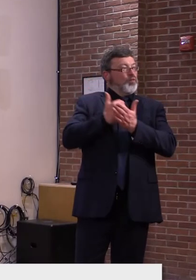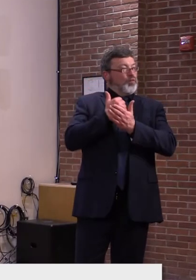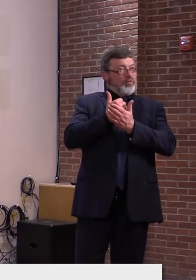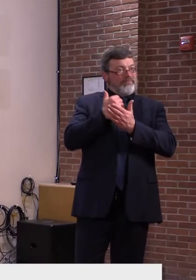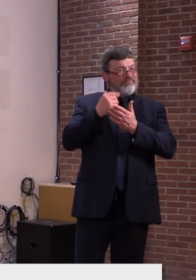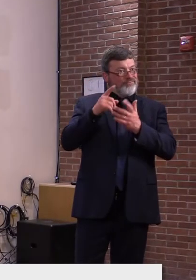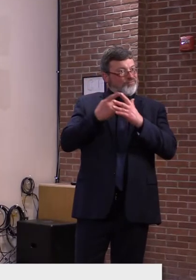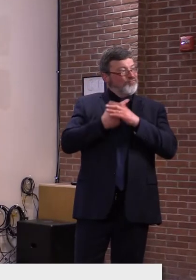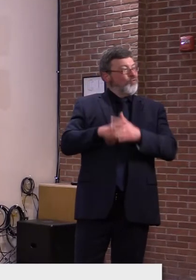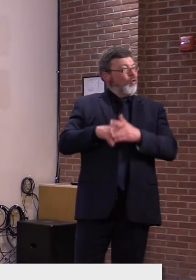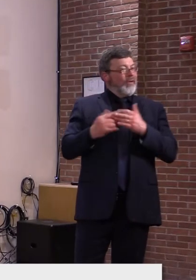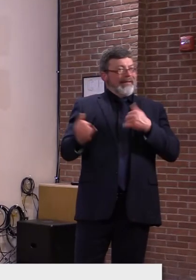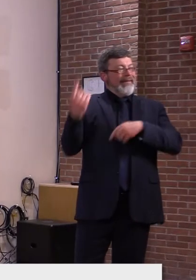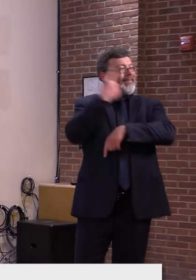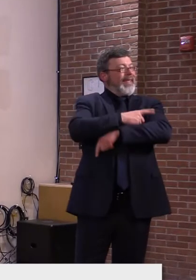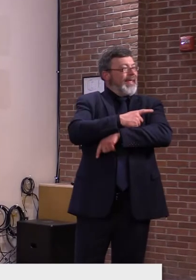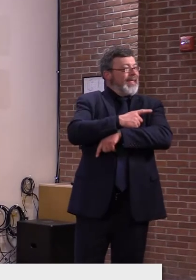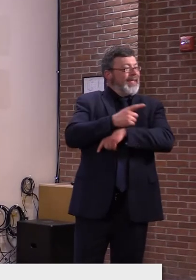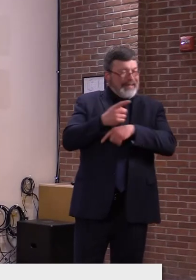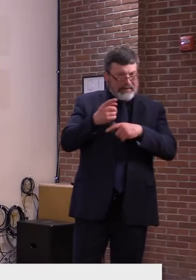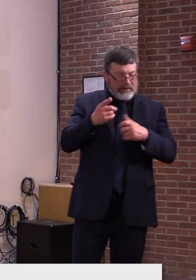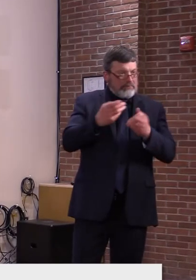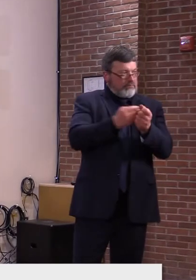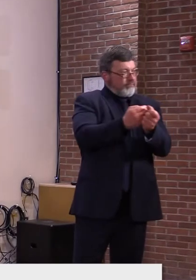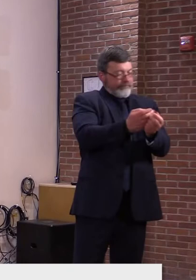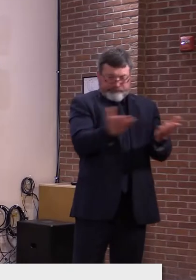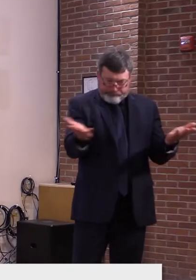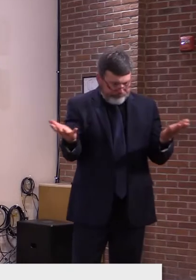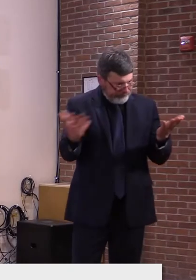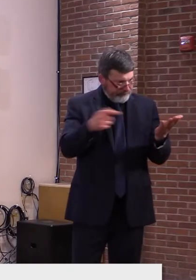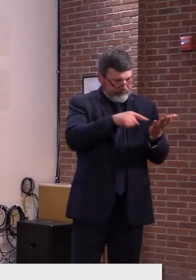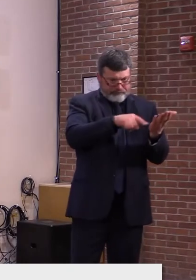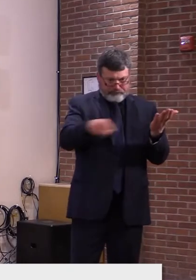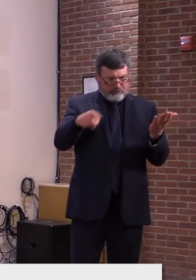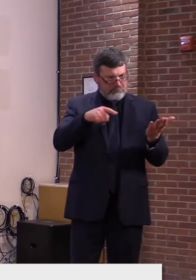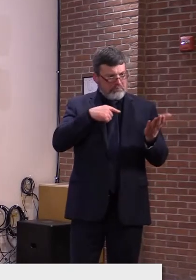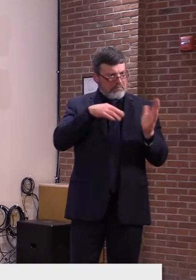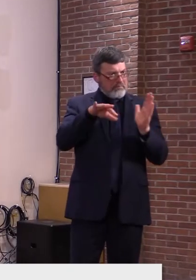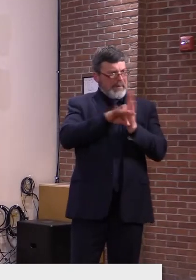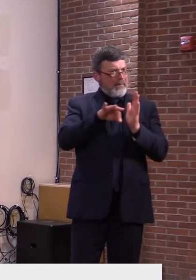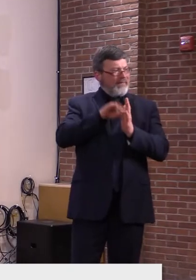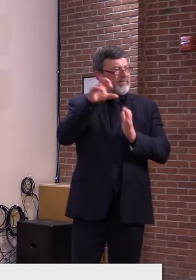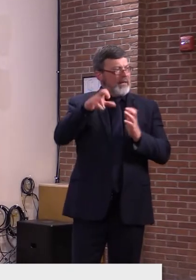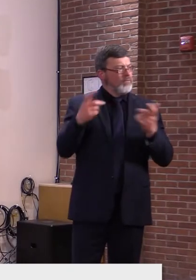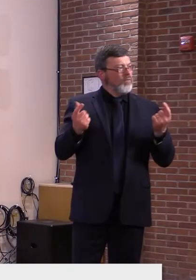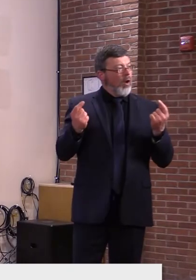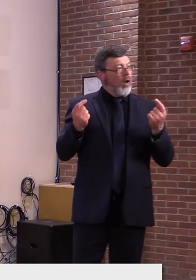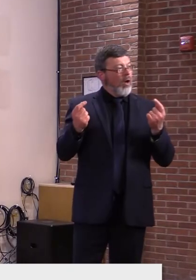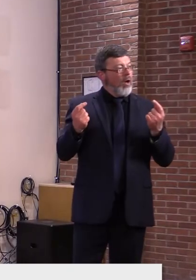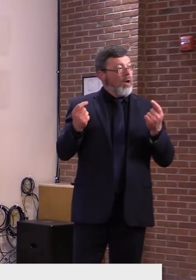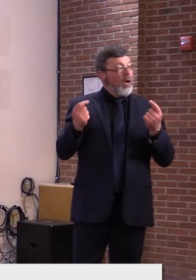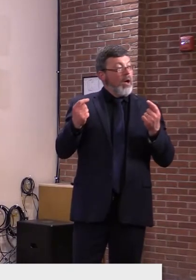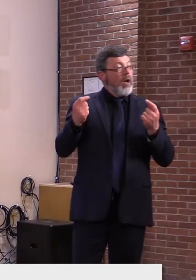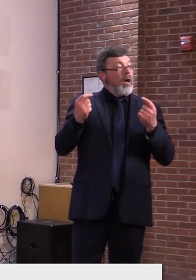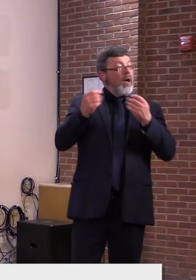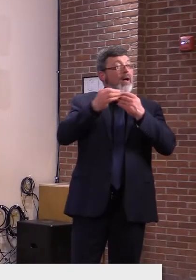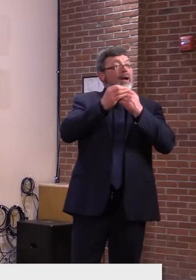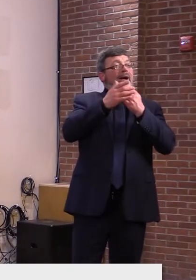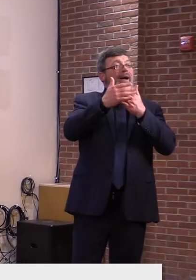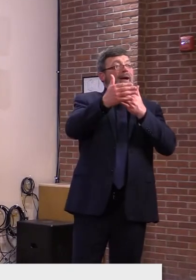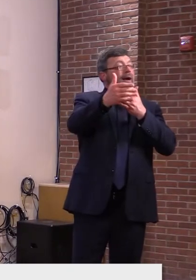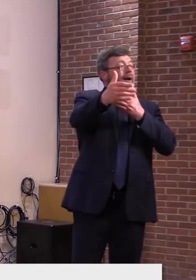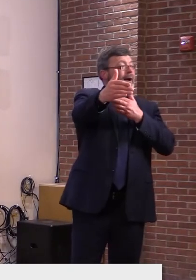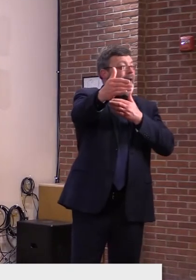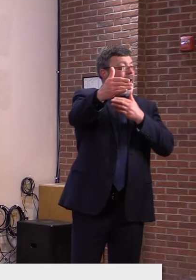with the same investment, what the difference would be at retirement age, given all factors, or haven't you